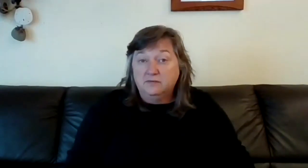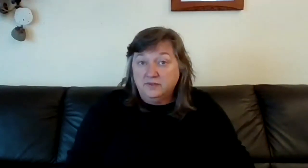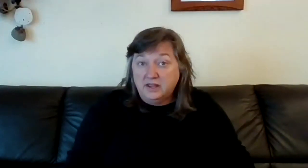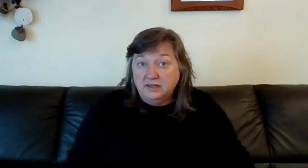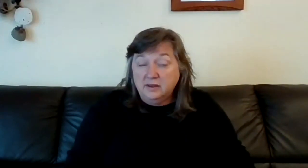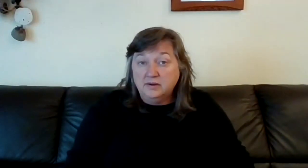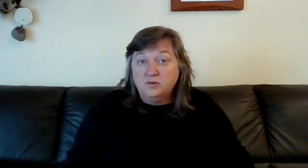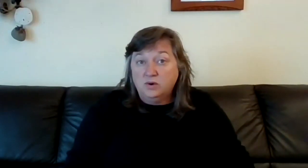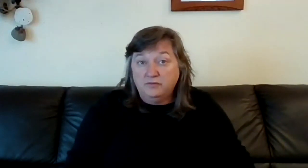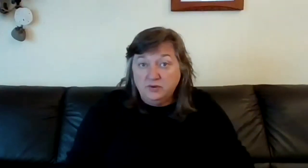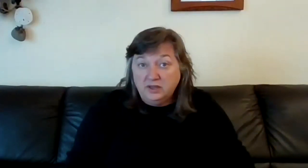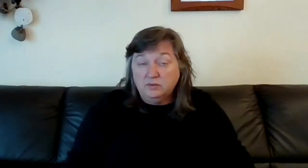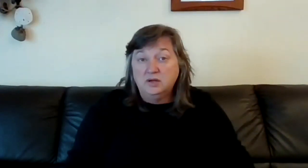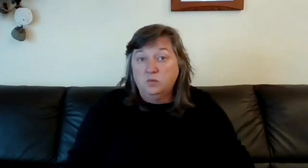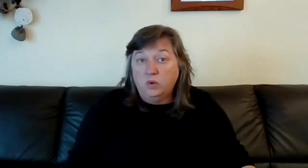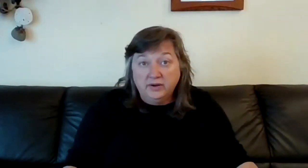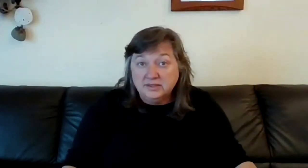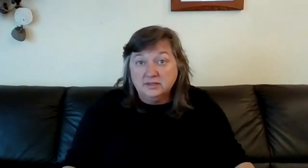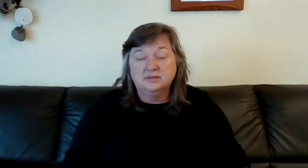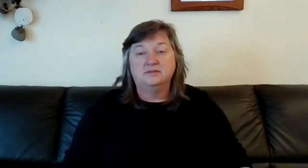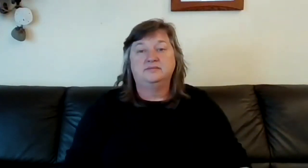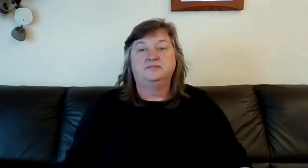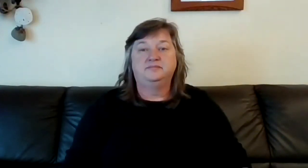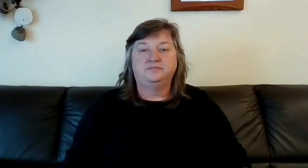If they need one, or if you need one, where is it?